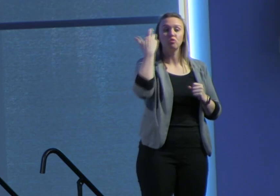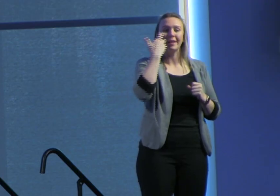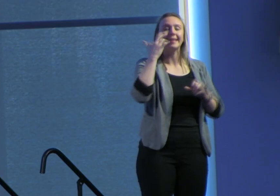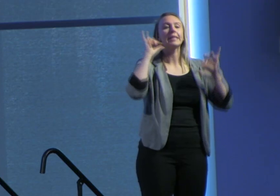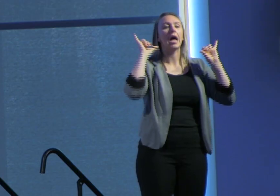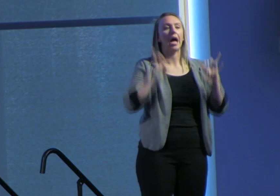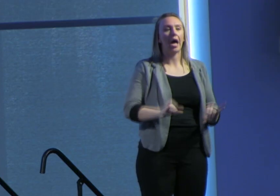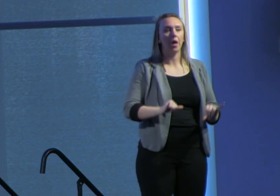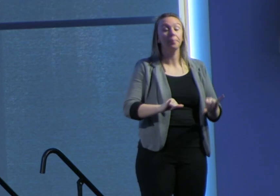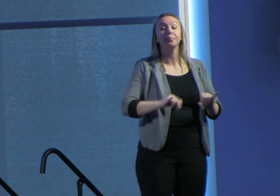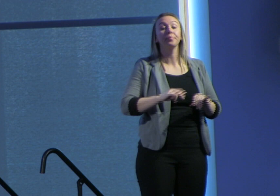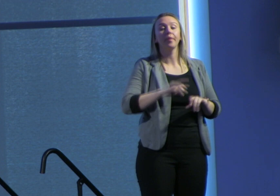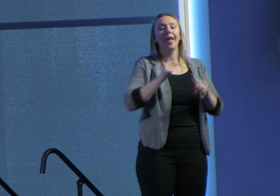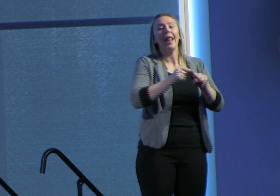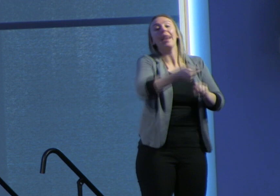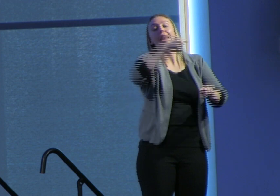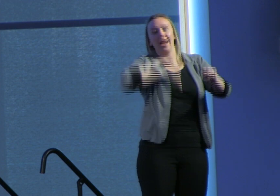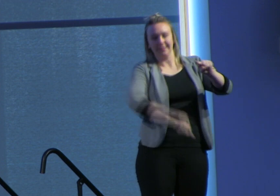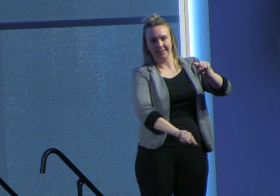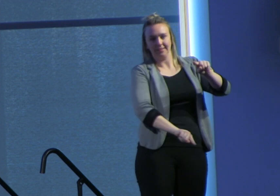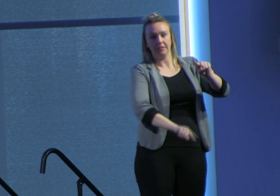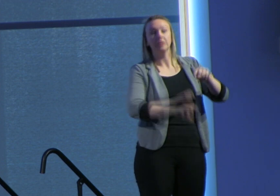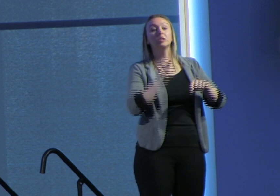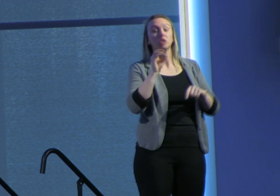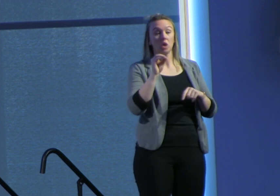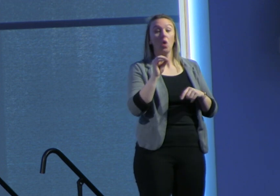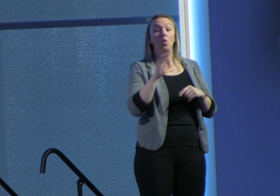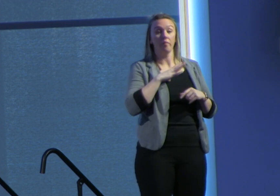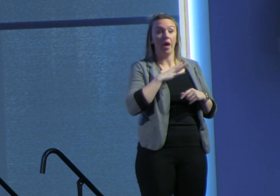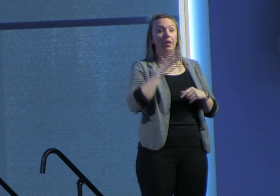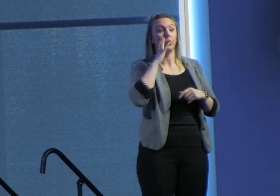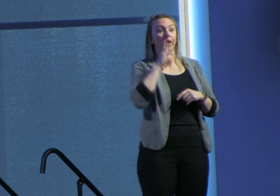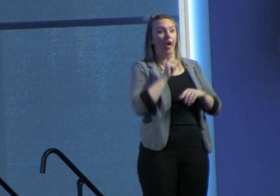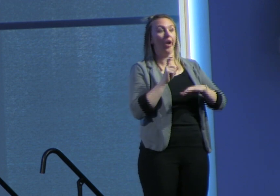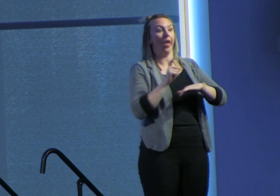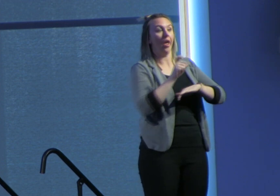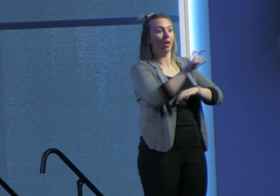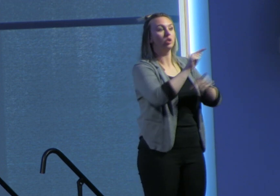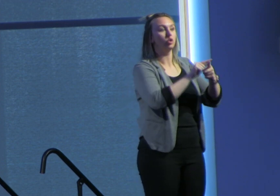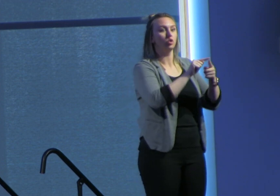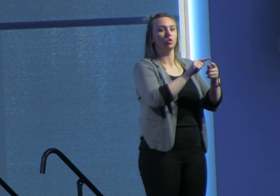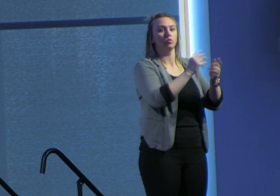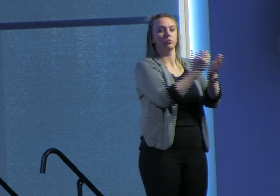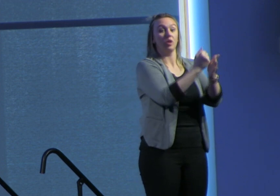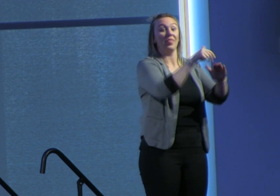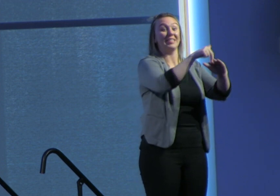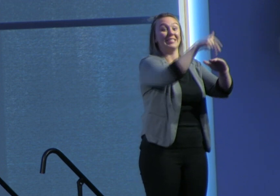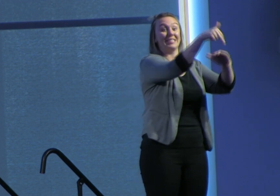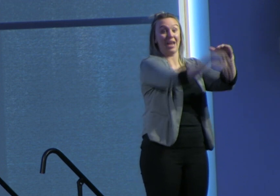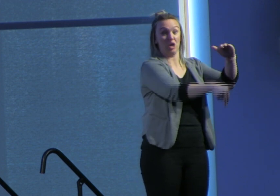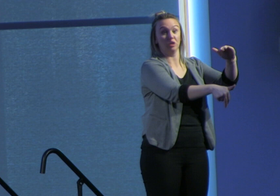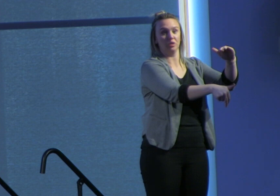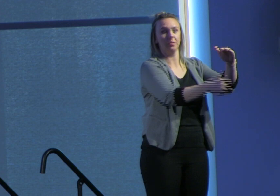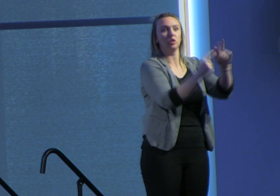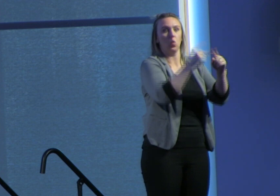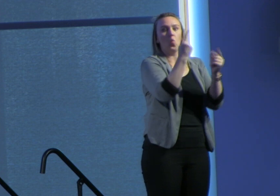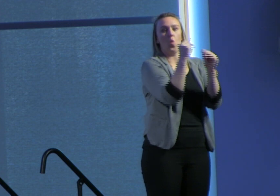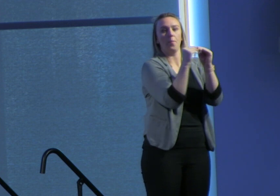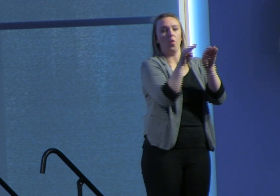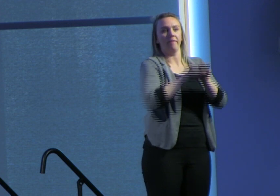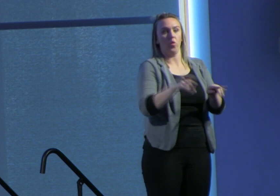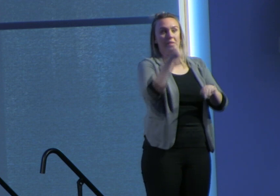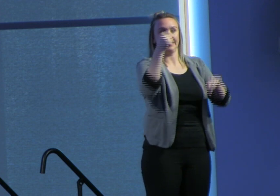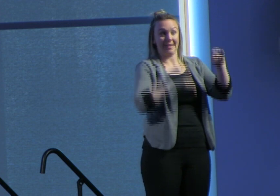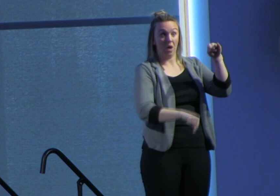next floor down. And so we're crossing the parking garage to go to the other stairwell. And I see, just before we get into that